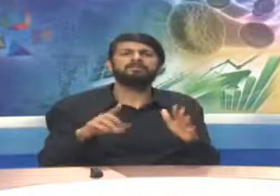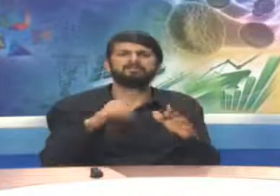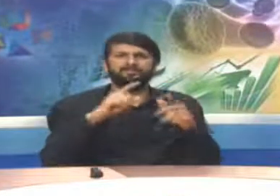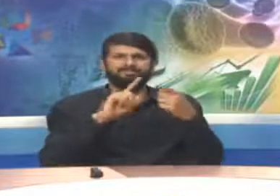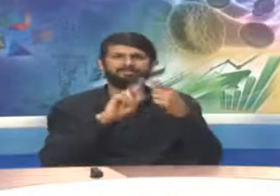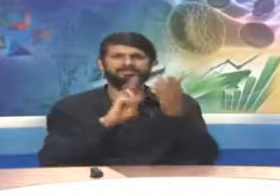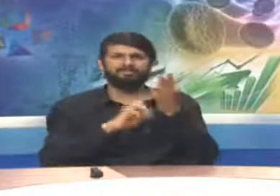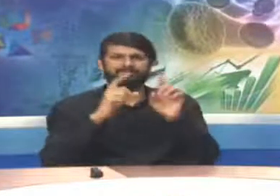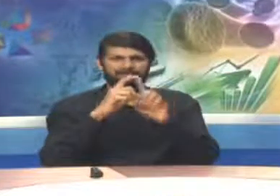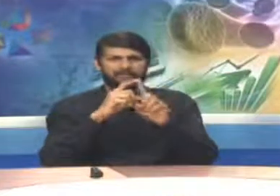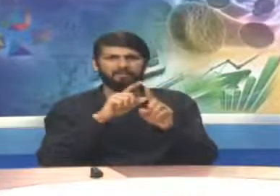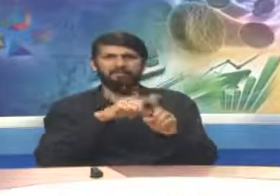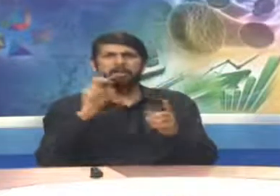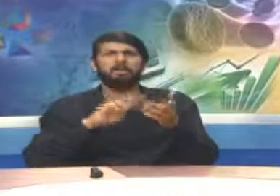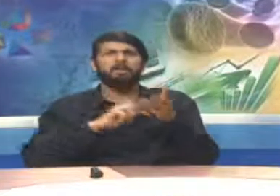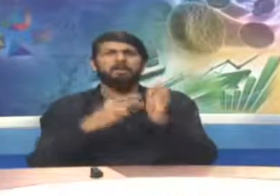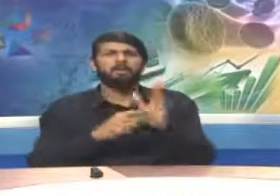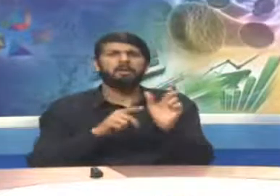And the means.